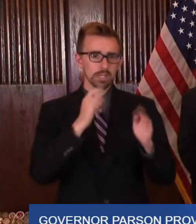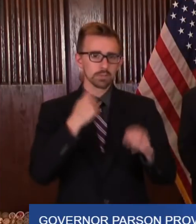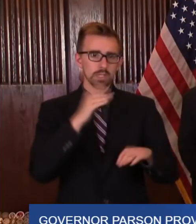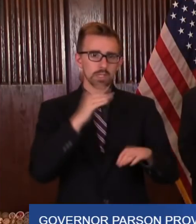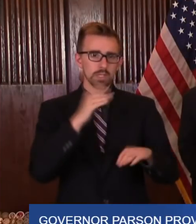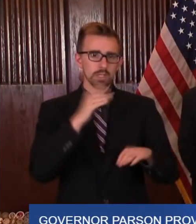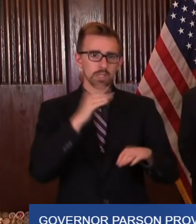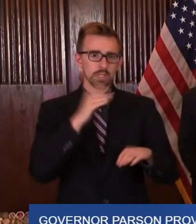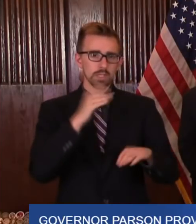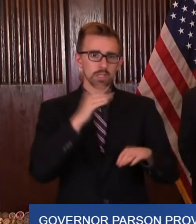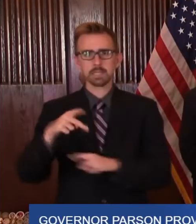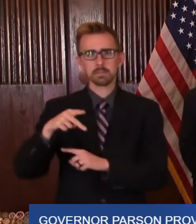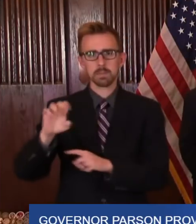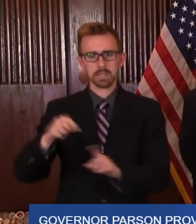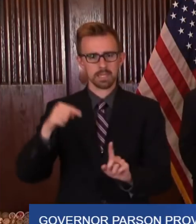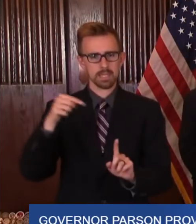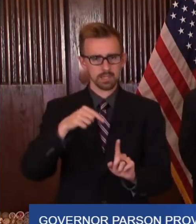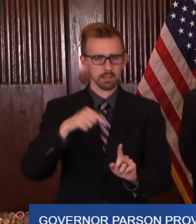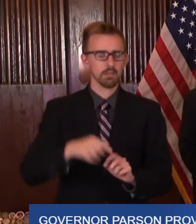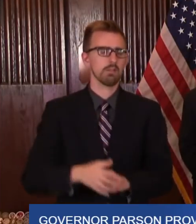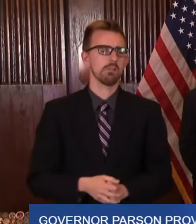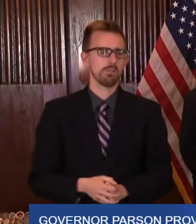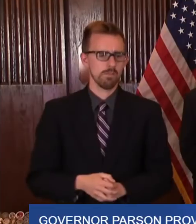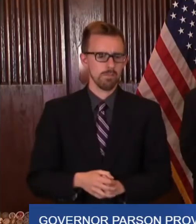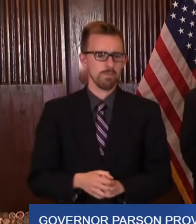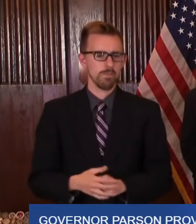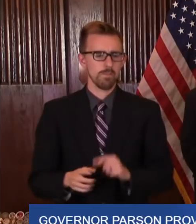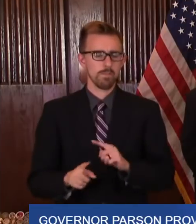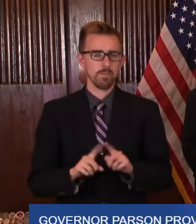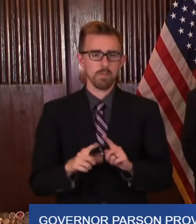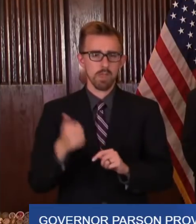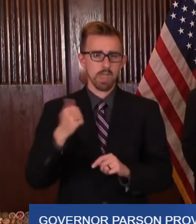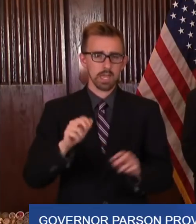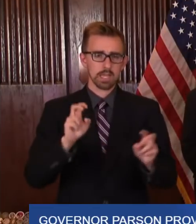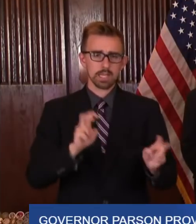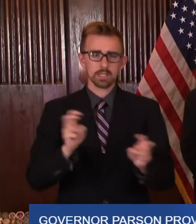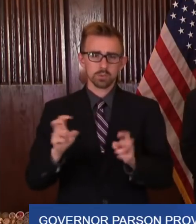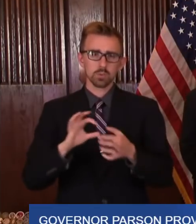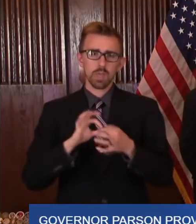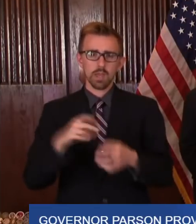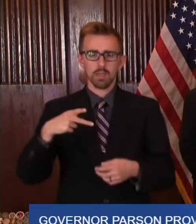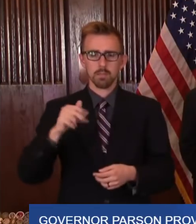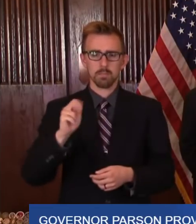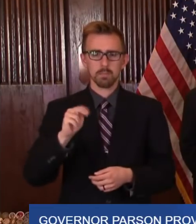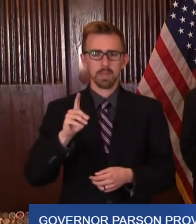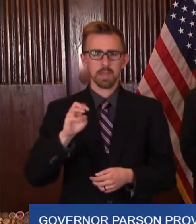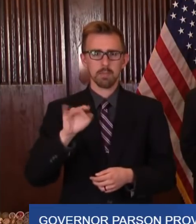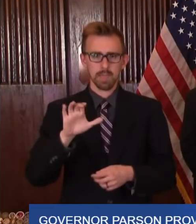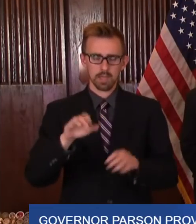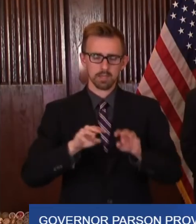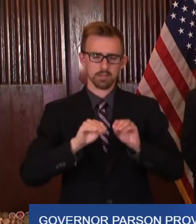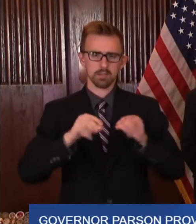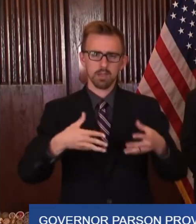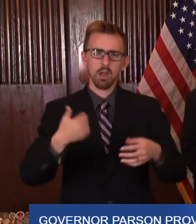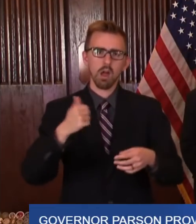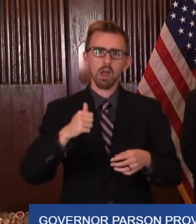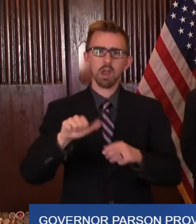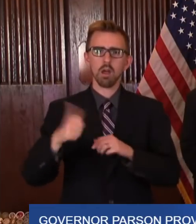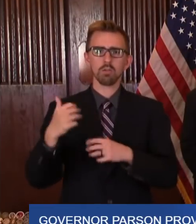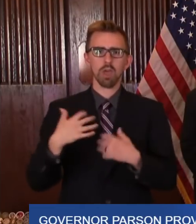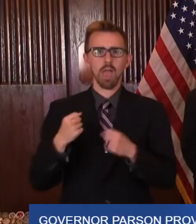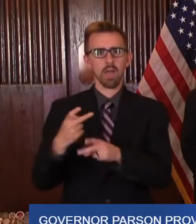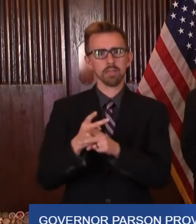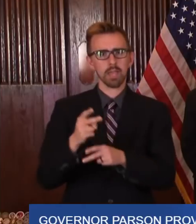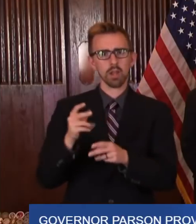been on testing and PPE, but are there any issues because of the pandemic with the availability of other healthcare items such